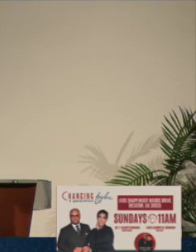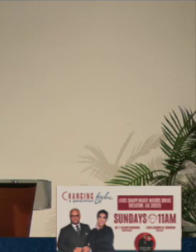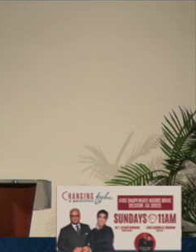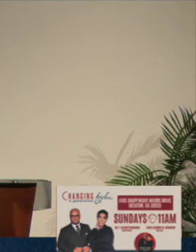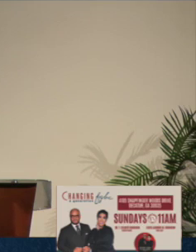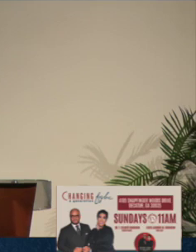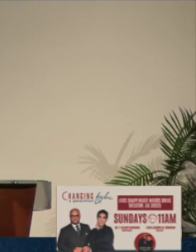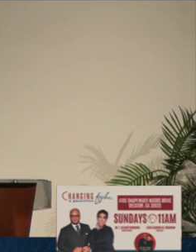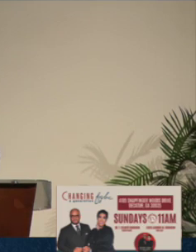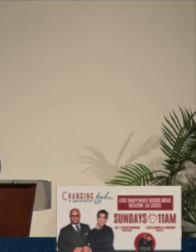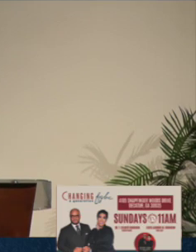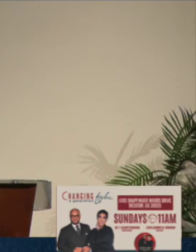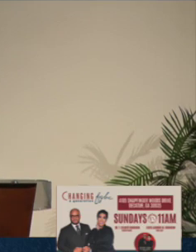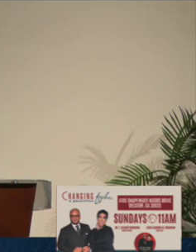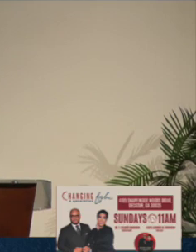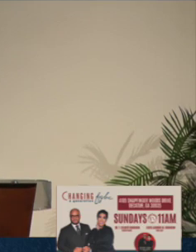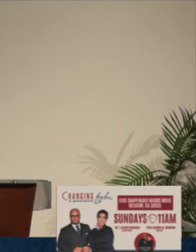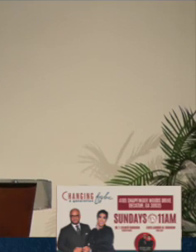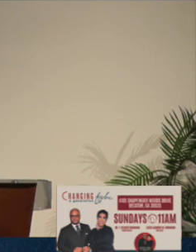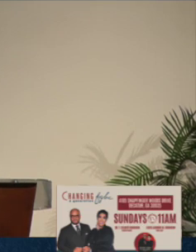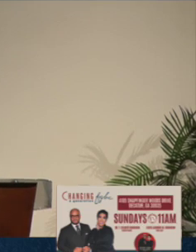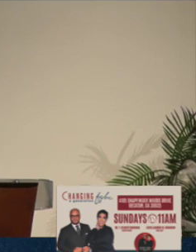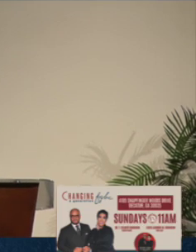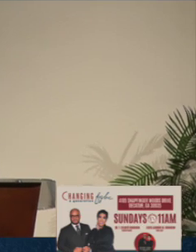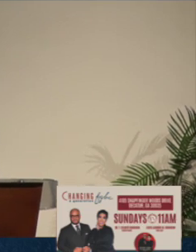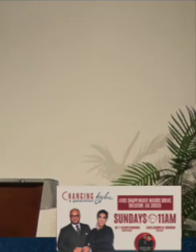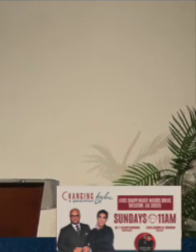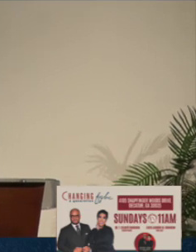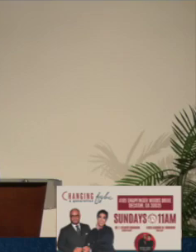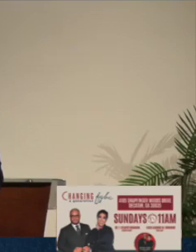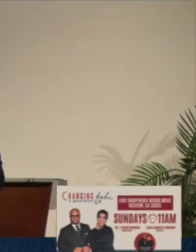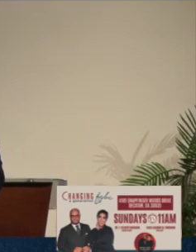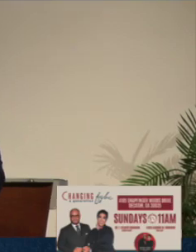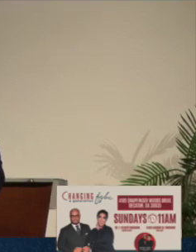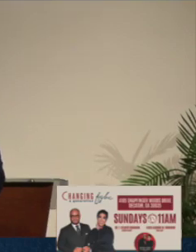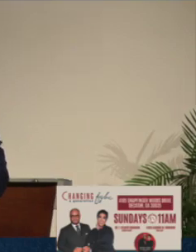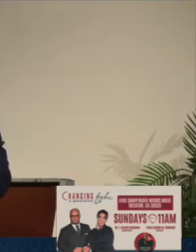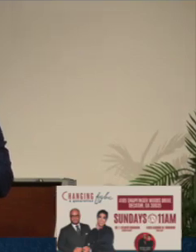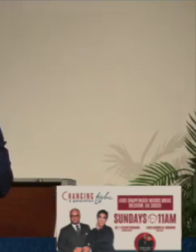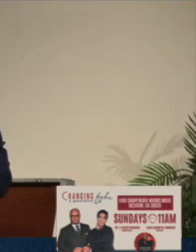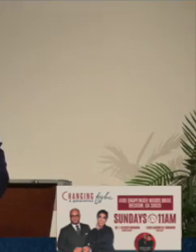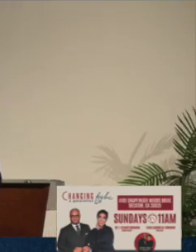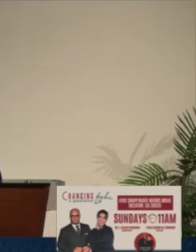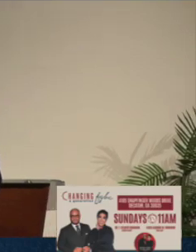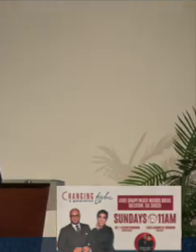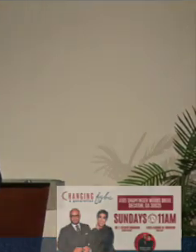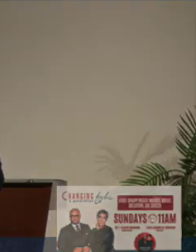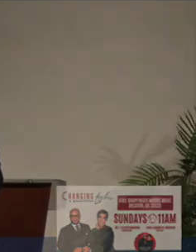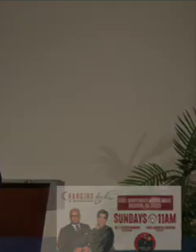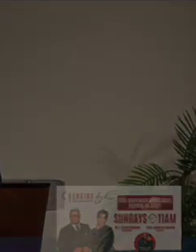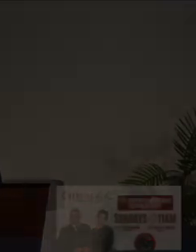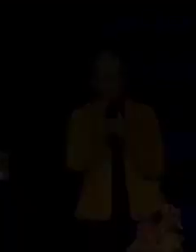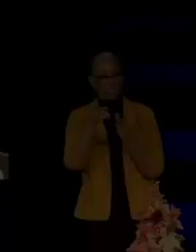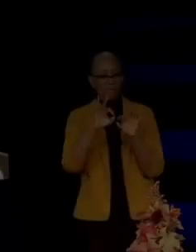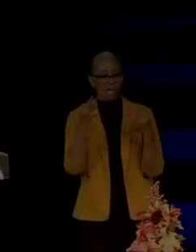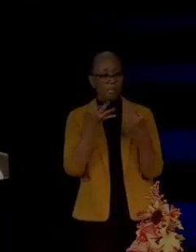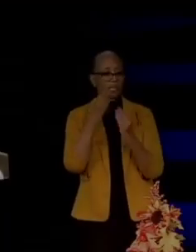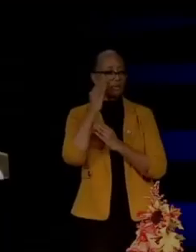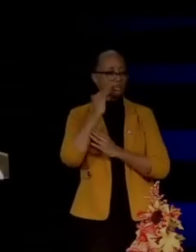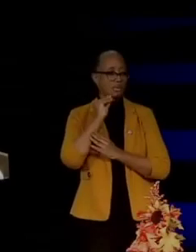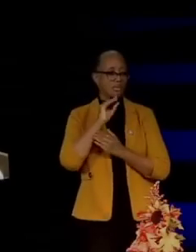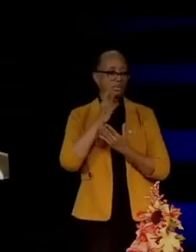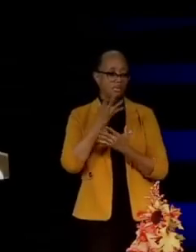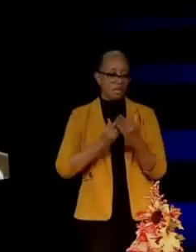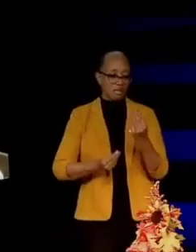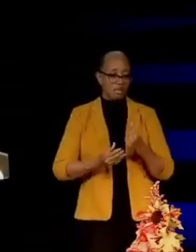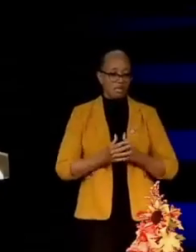know Pastor D is about to preach the word of the Lord, and I'll be back right after this. Keep it locked right here.